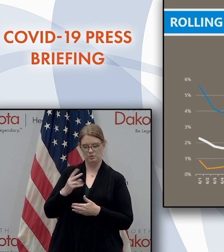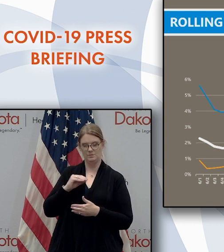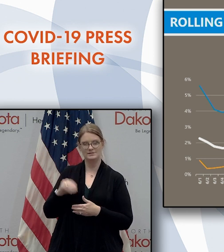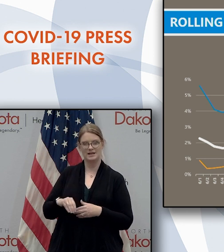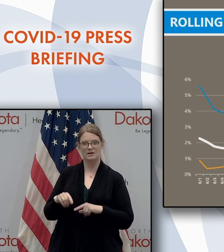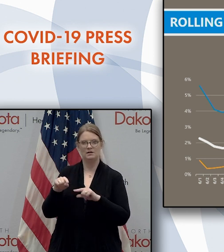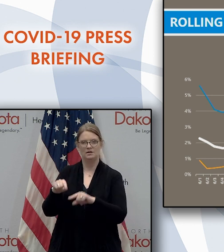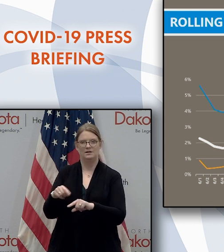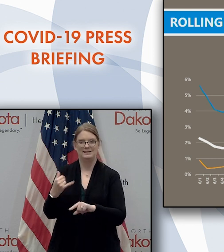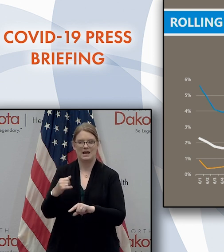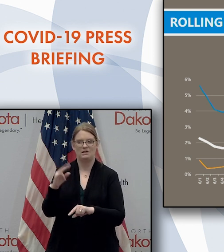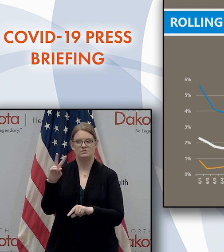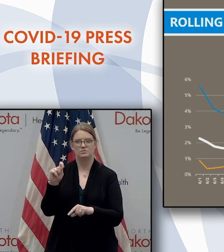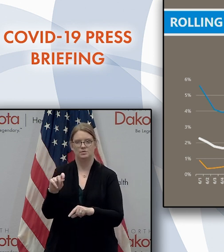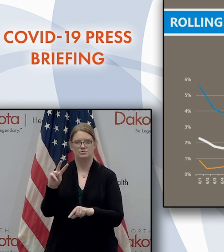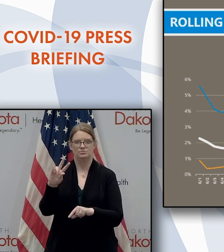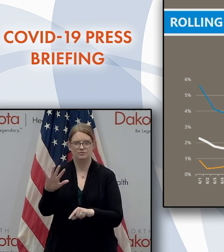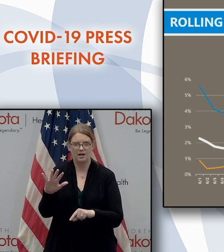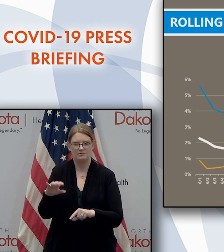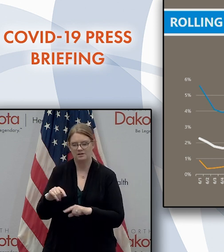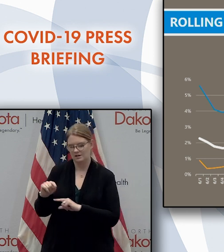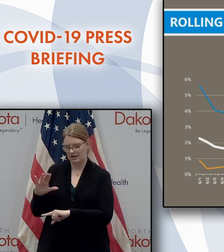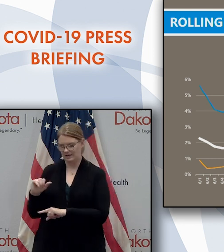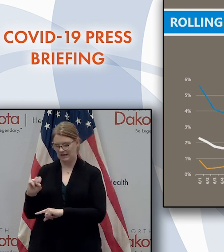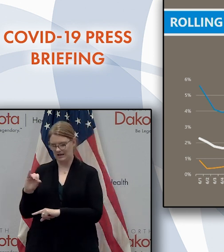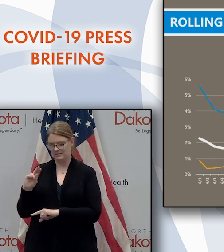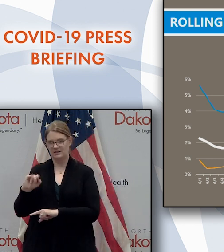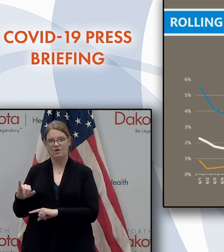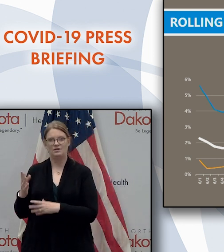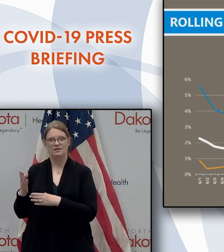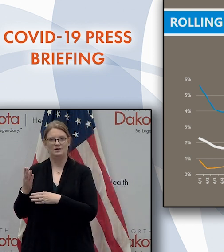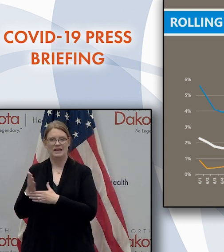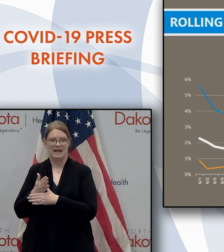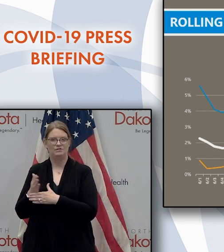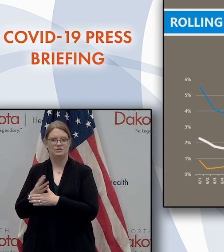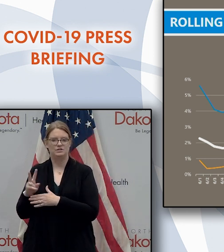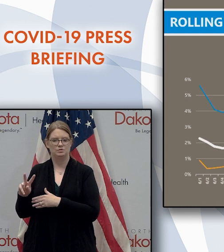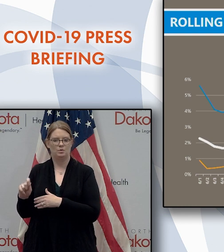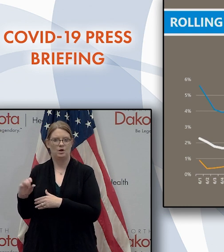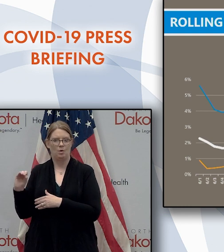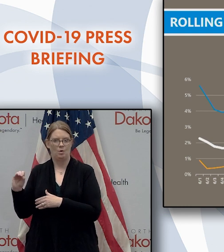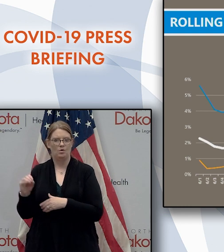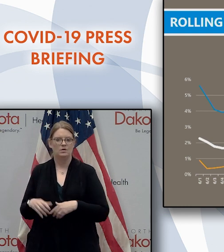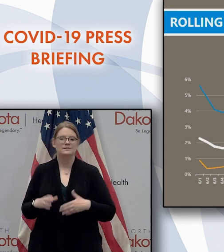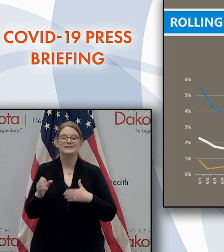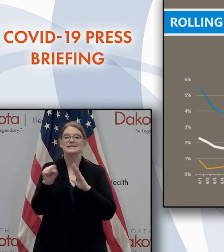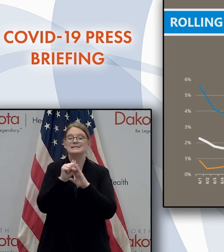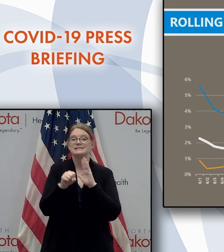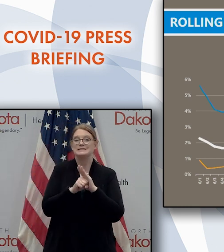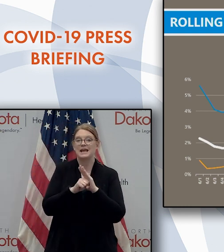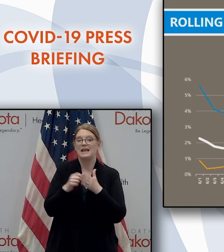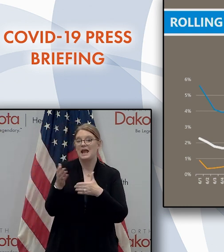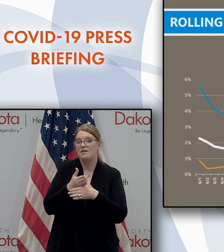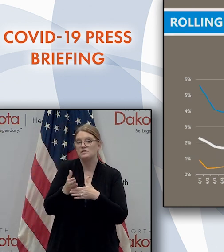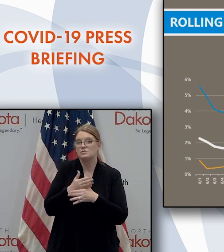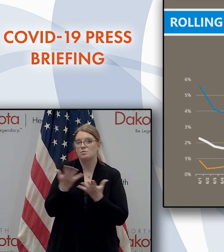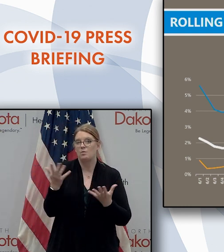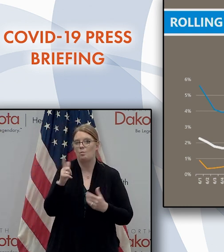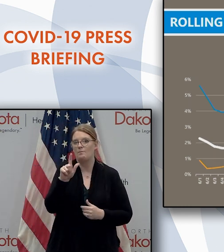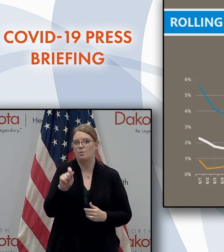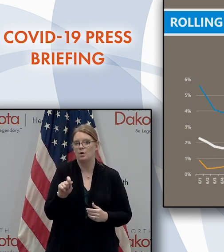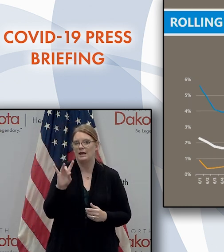Cass County's 14-day average of 2.5. The statewide rate is 1.8. And